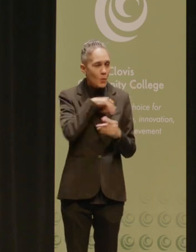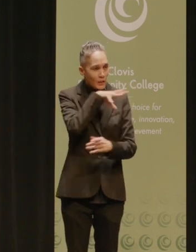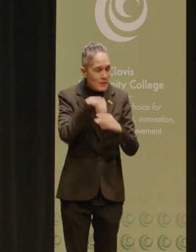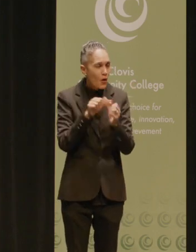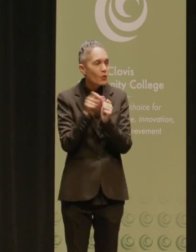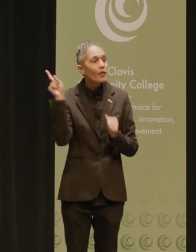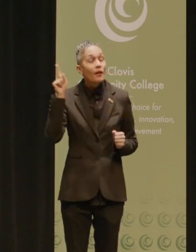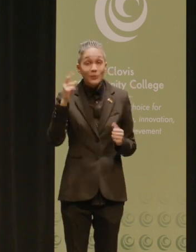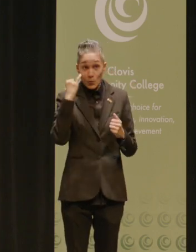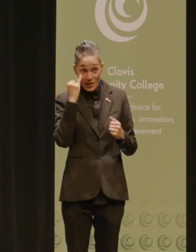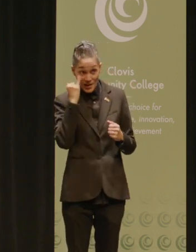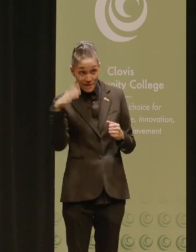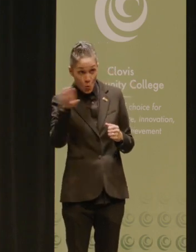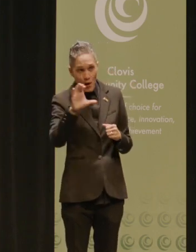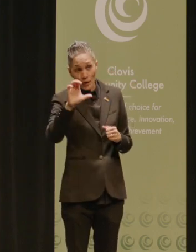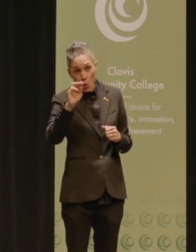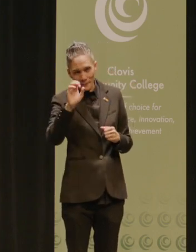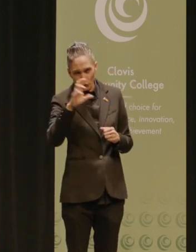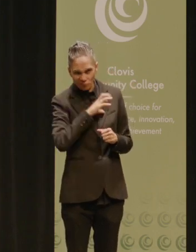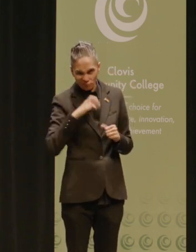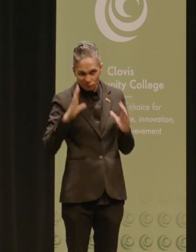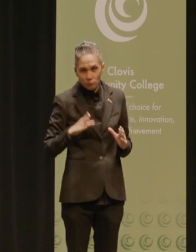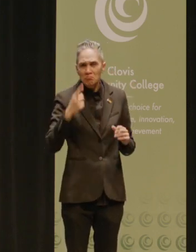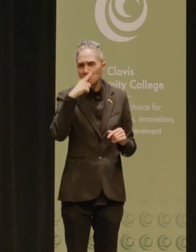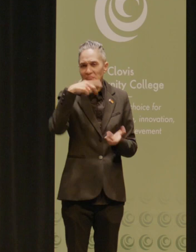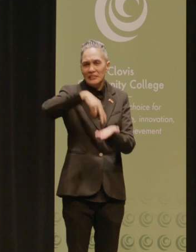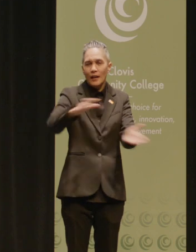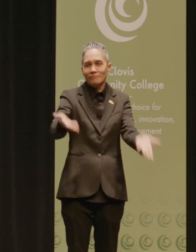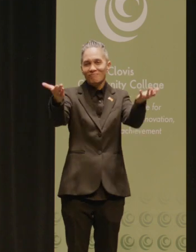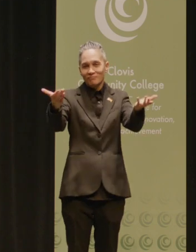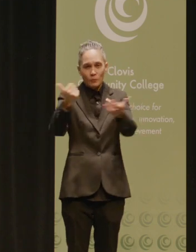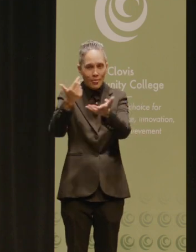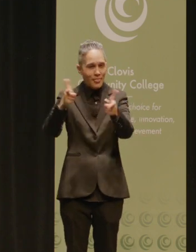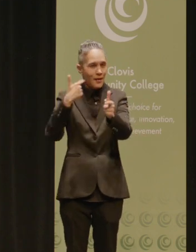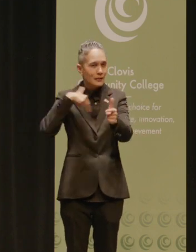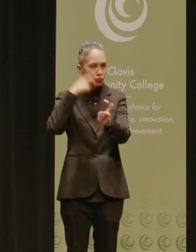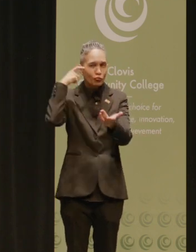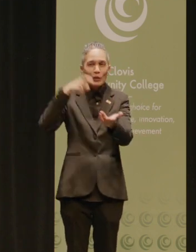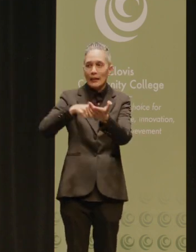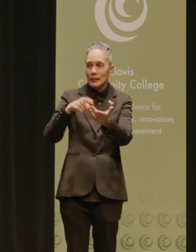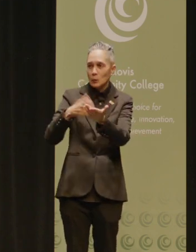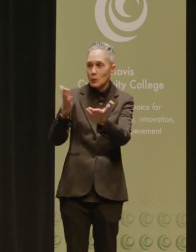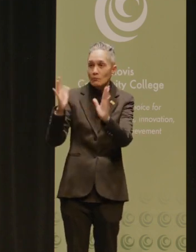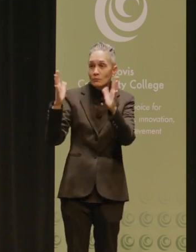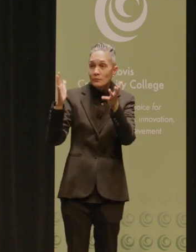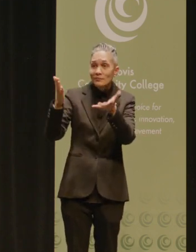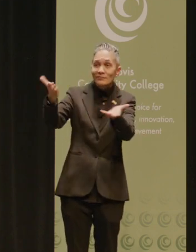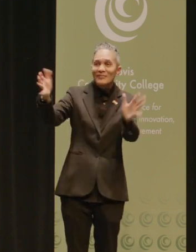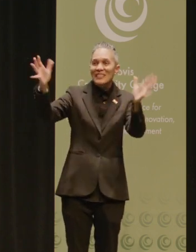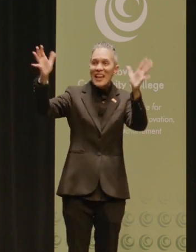be. So again, if you're a commissioner, if you're on this commission, could you please stand up so we can thank you? Stand up, don't be brave, don't be